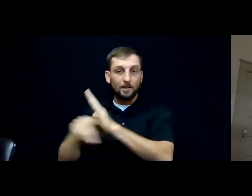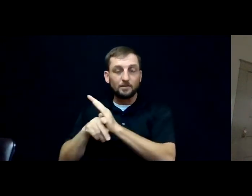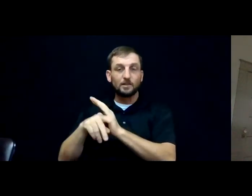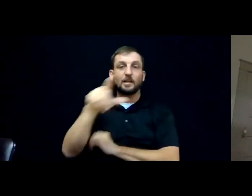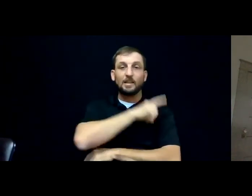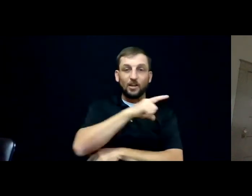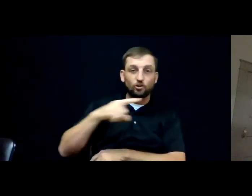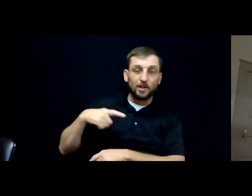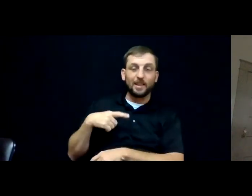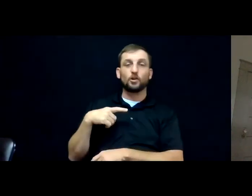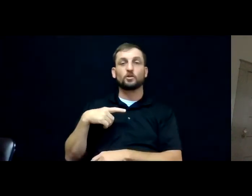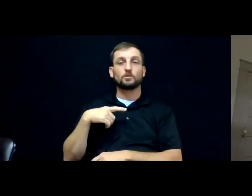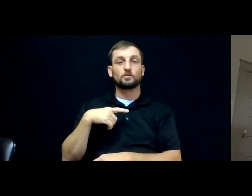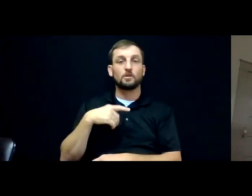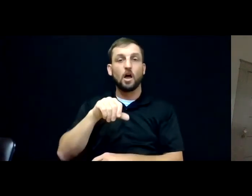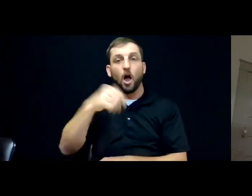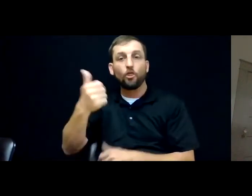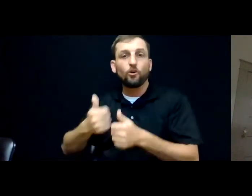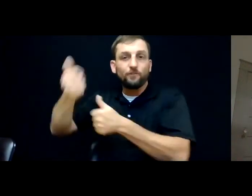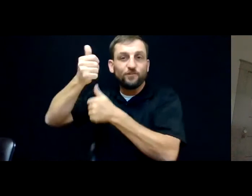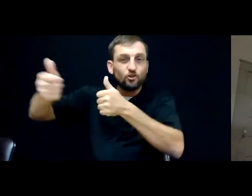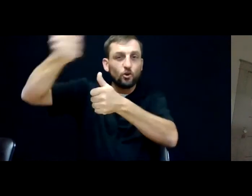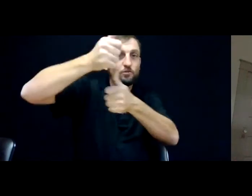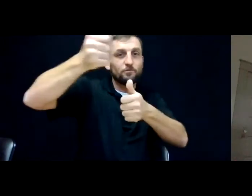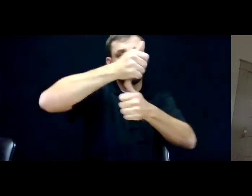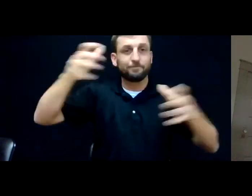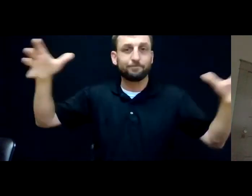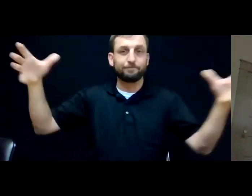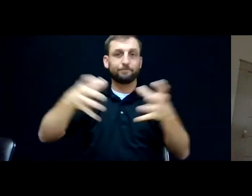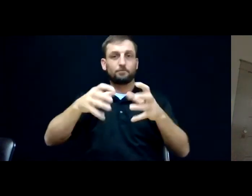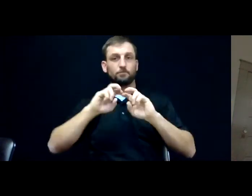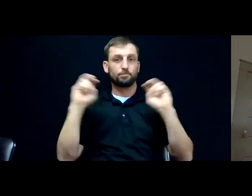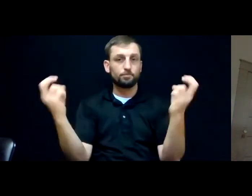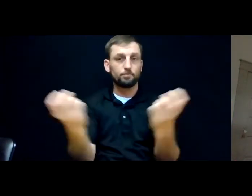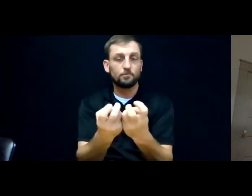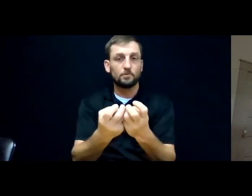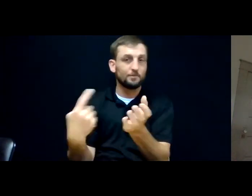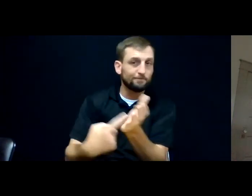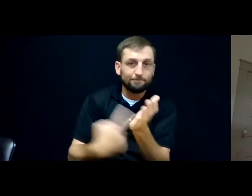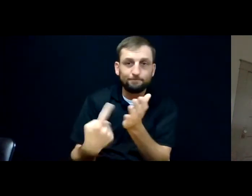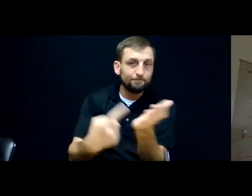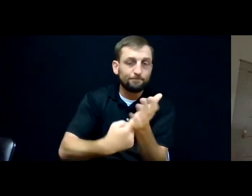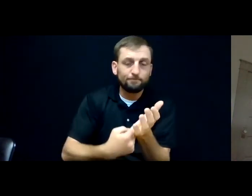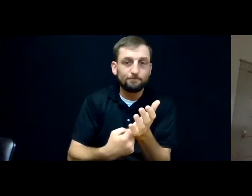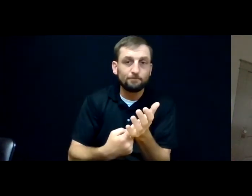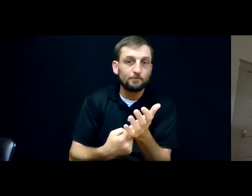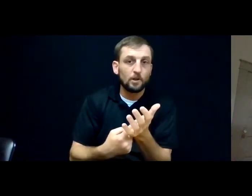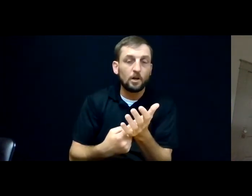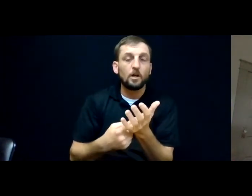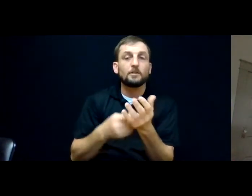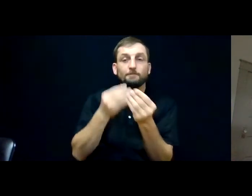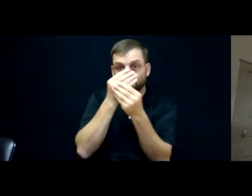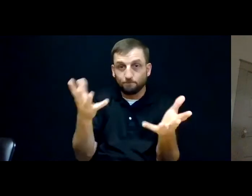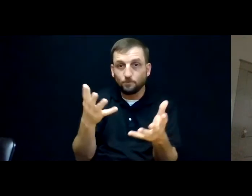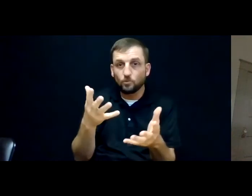legislators, our other officials at the table to communicate to them what the needs and challenges are in their areas